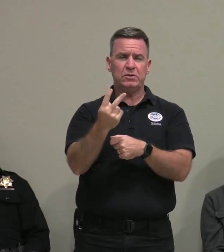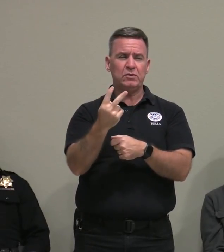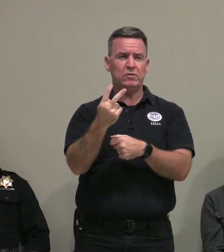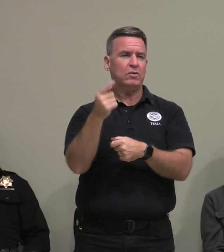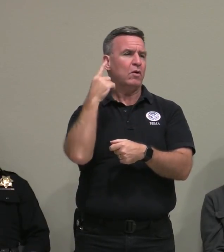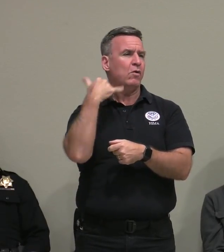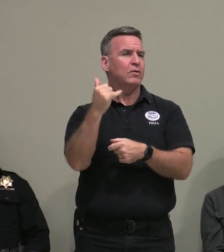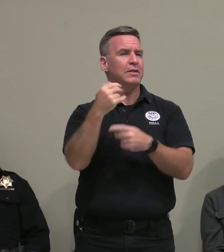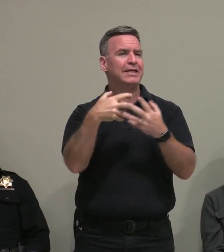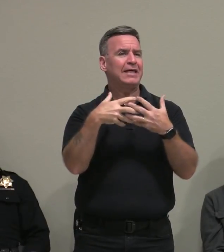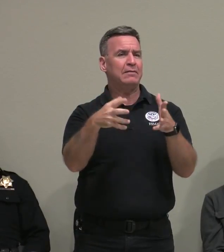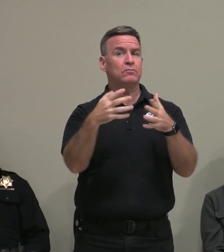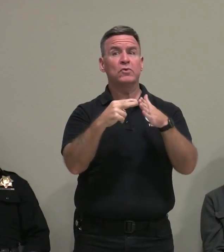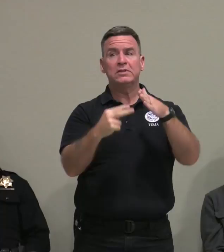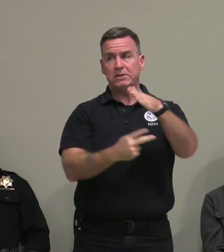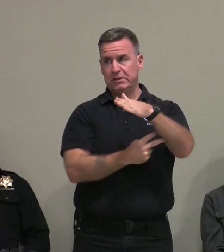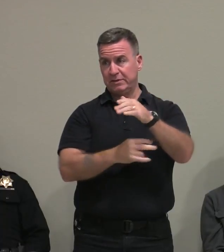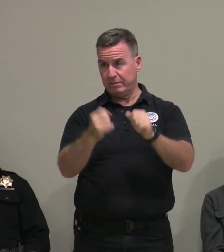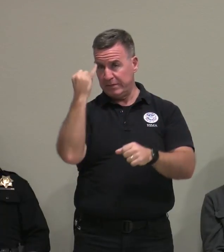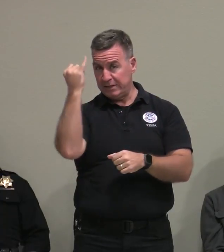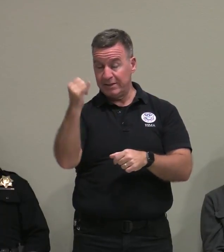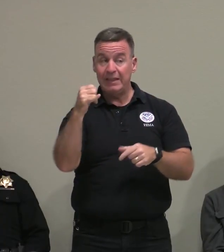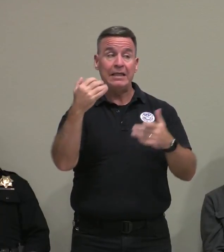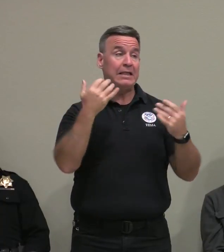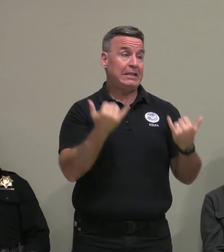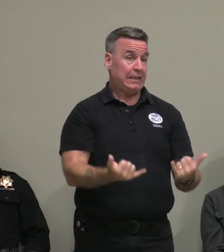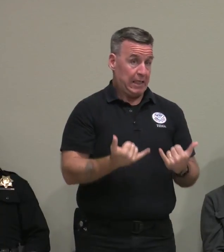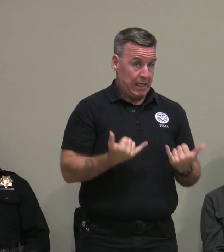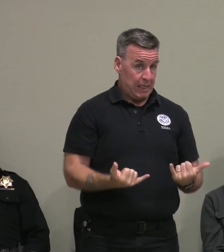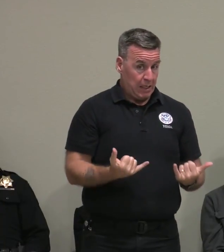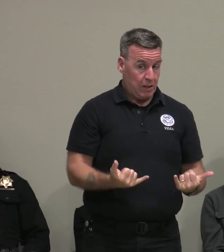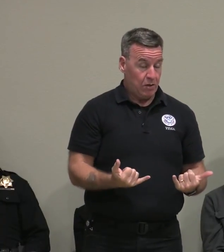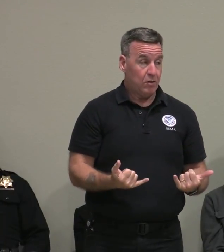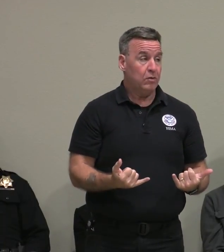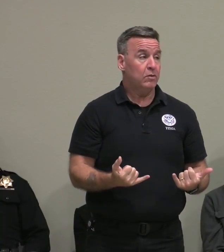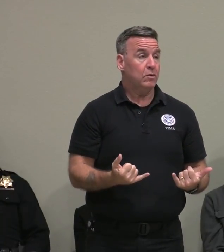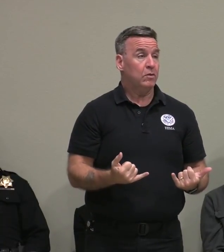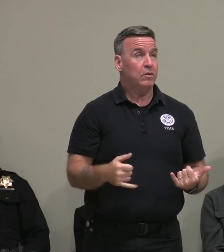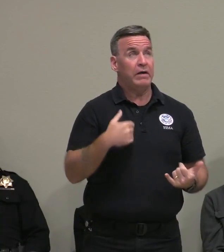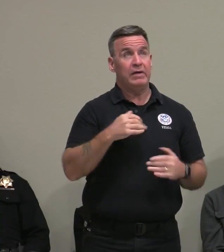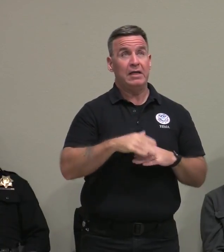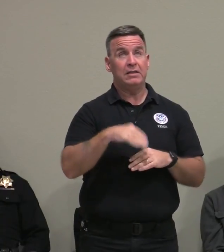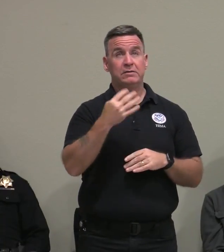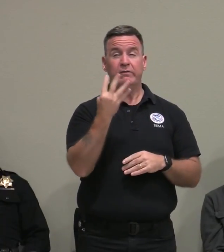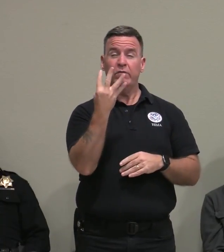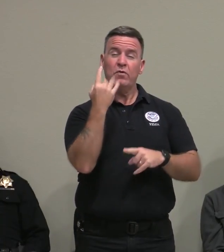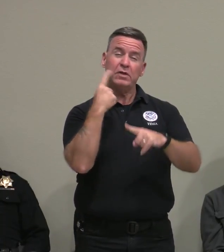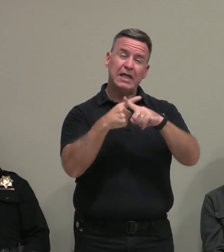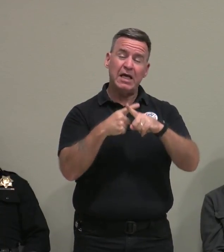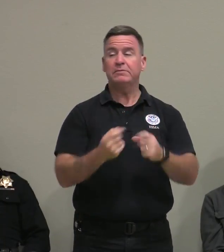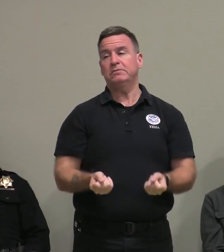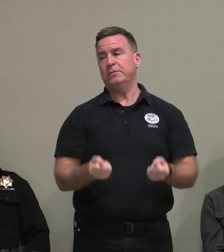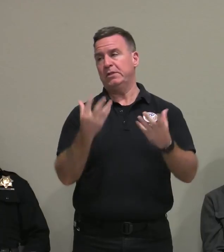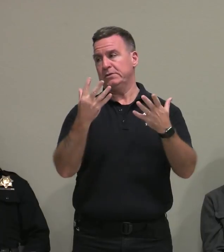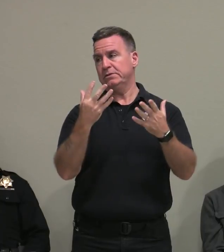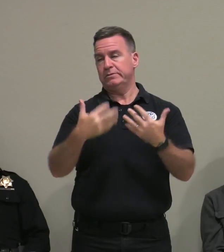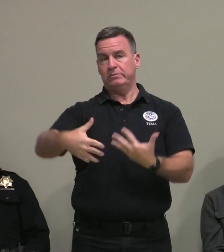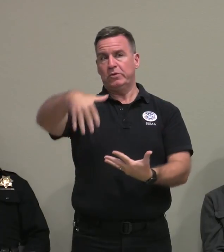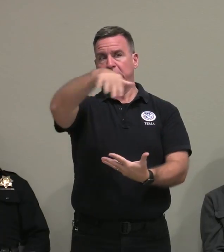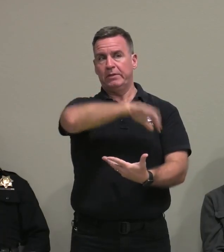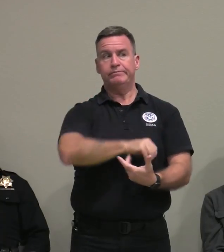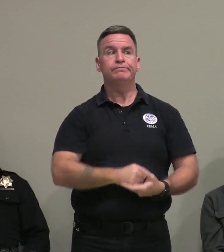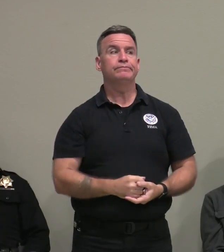Gate bridges, if you could imagine. In this case, we are at least four times as much debris.